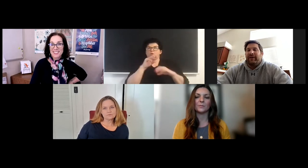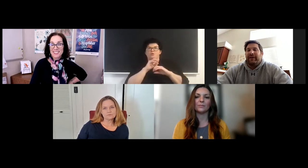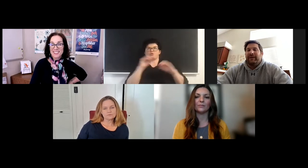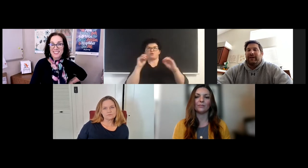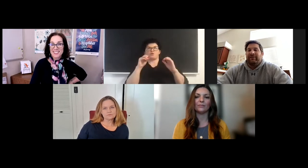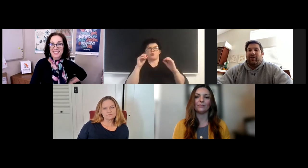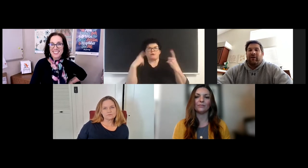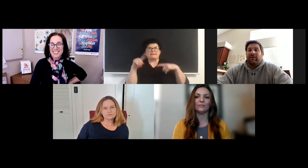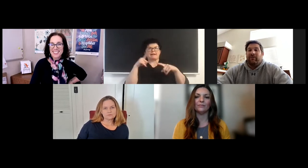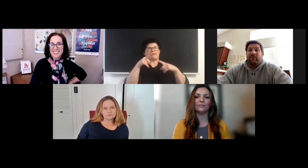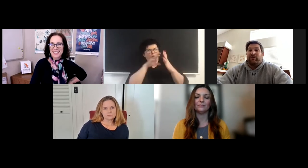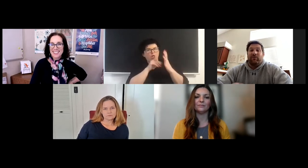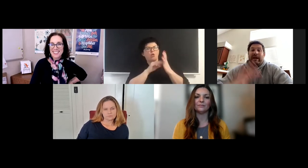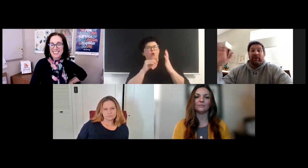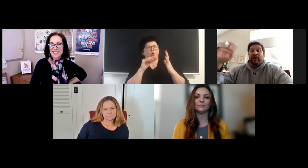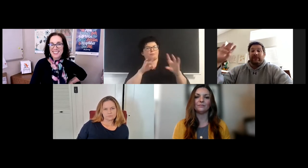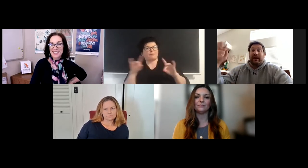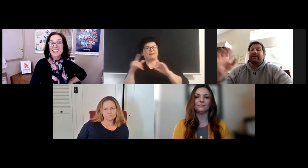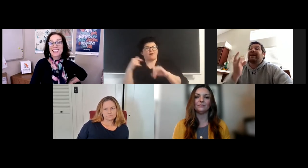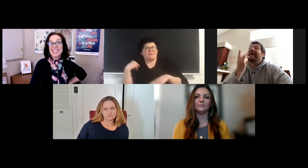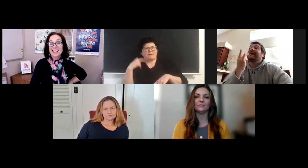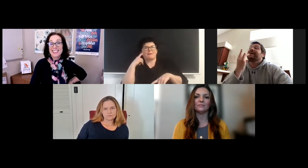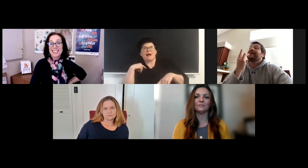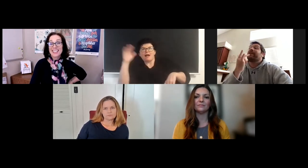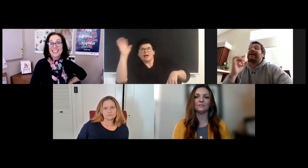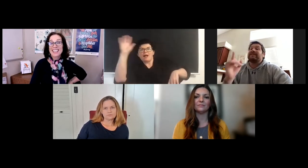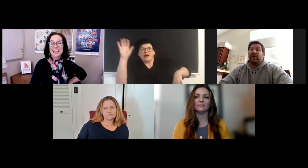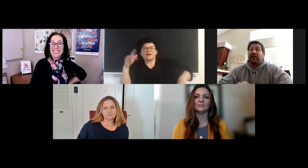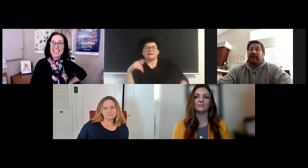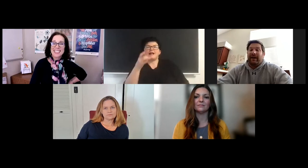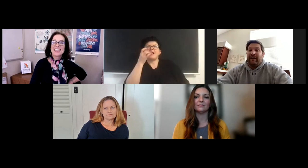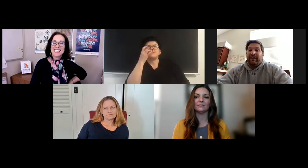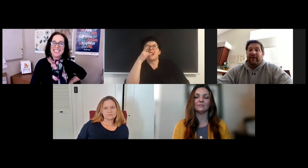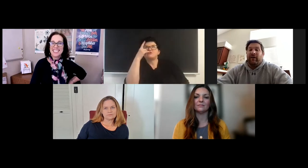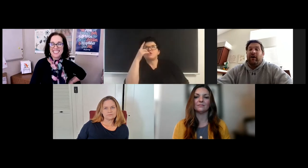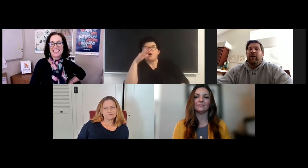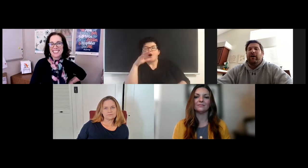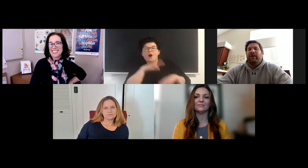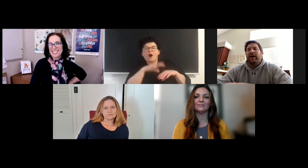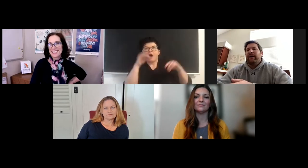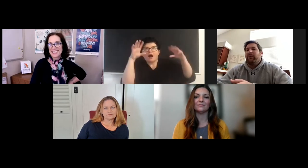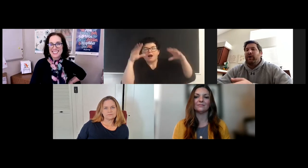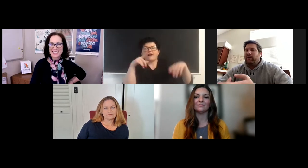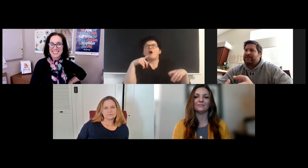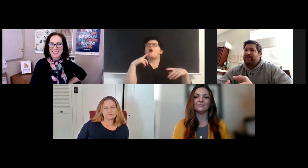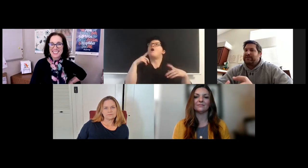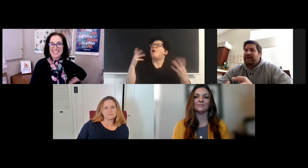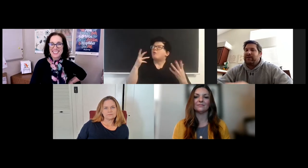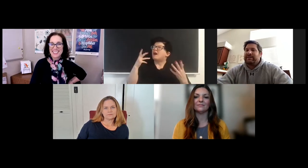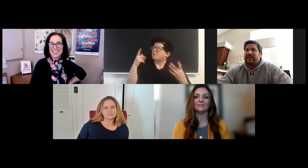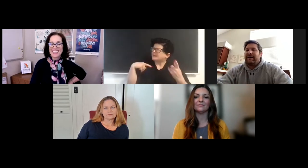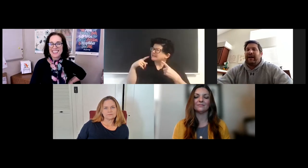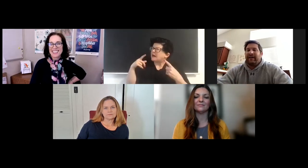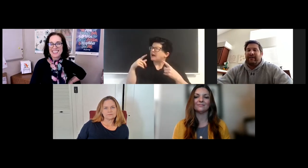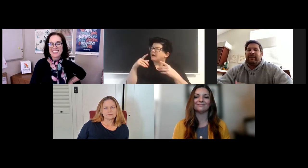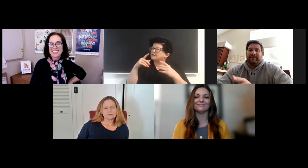learned things because I'll wave across the deck and say, "Hey, turn the lights on." And then they'll go, "Oh, wait, what sign was that?